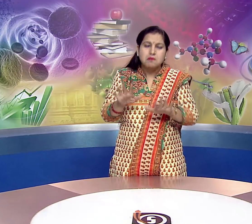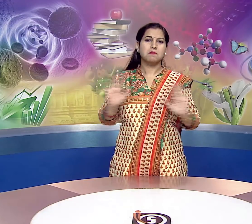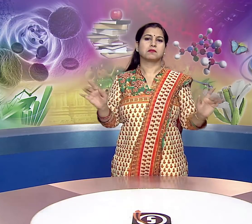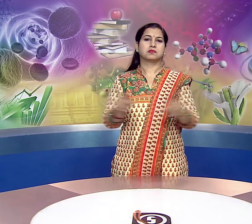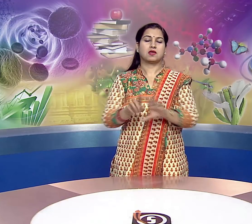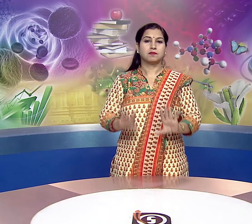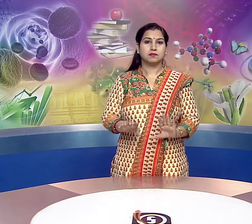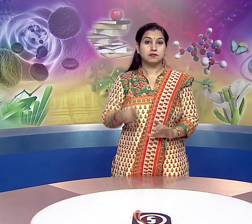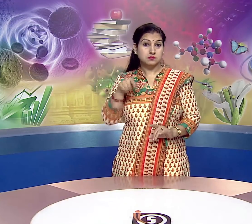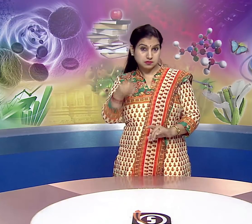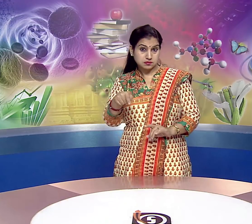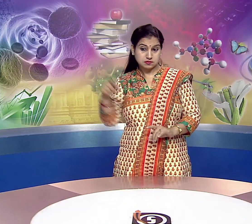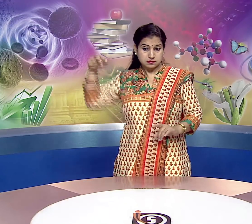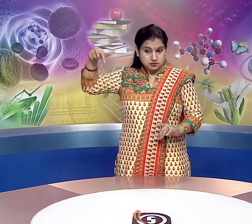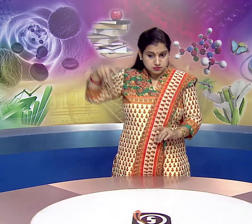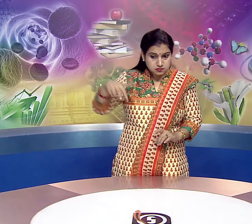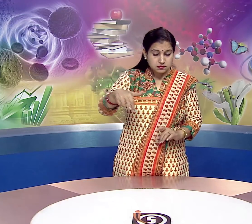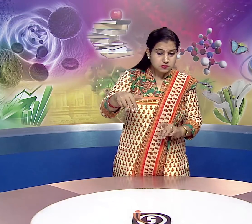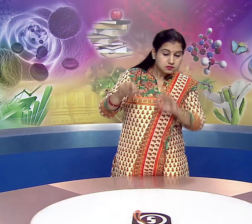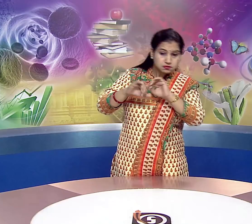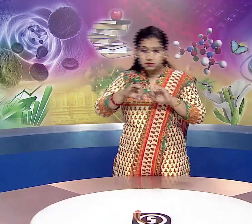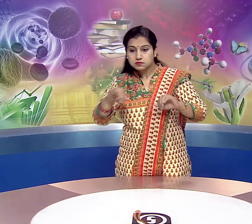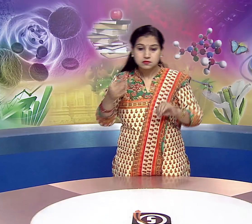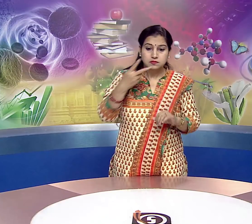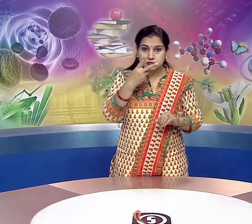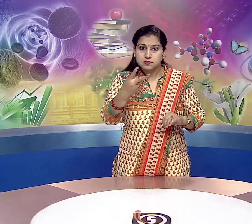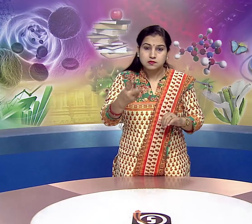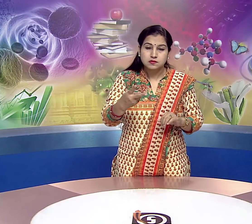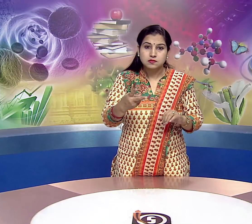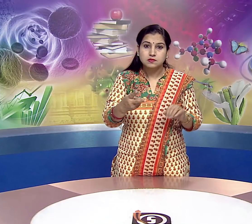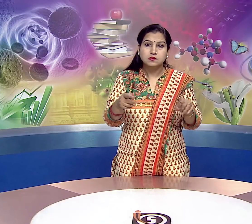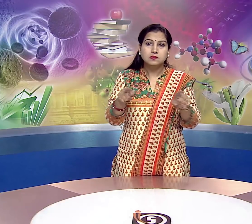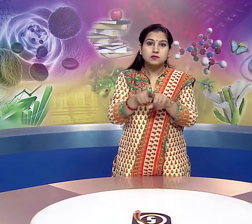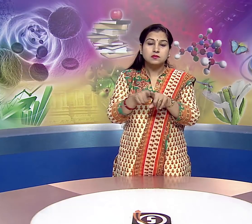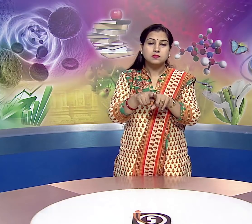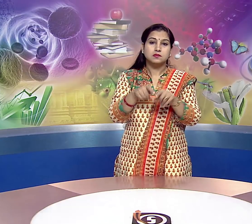who had walked in looking at the shows.